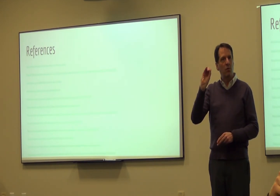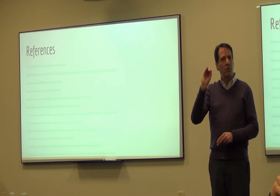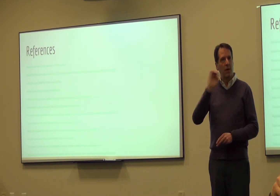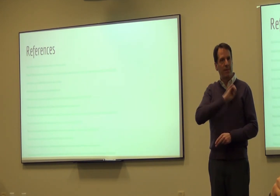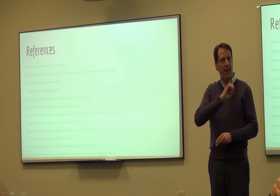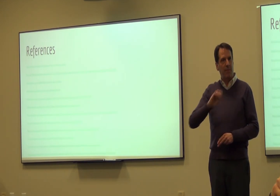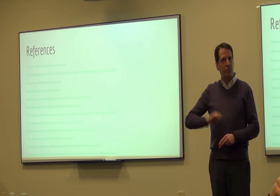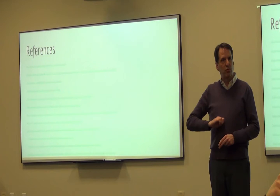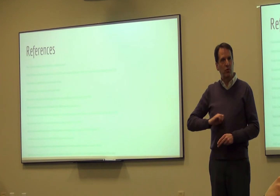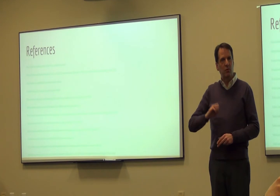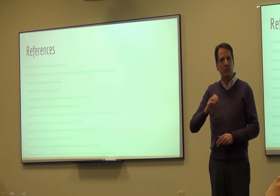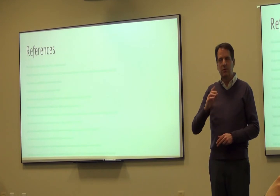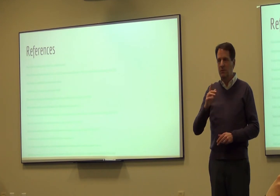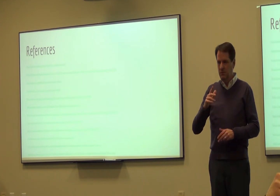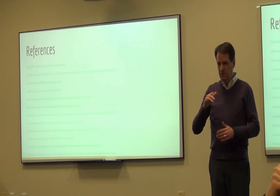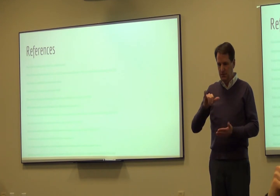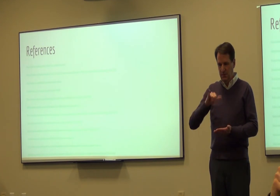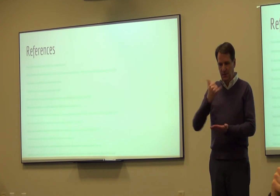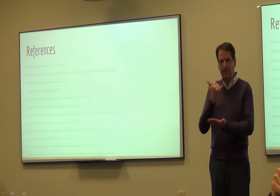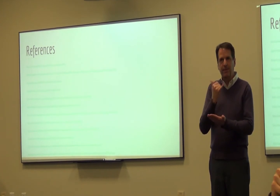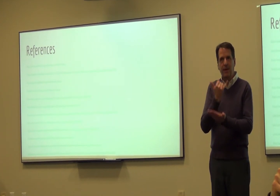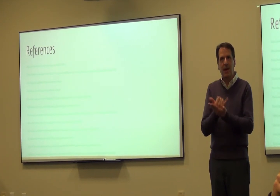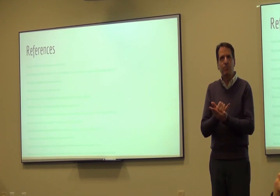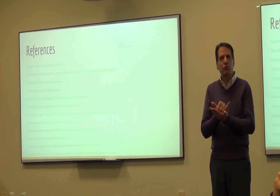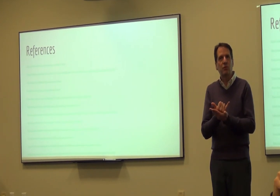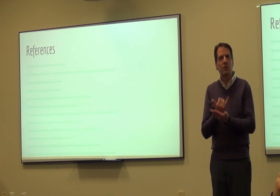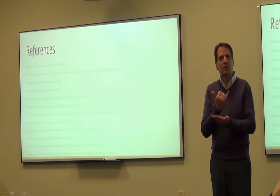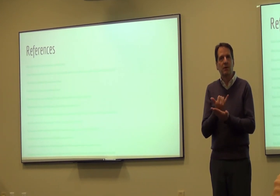You mentioned Hirohito, the emperor.